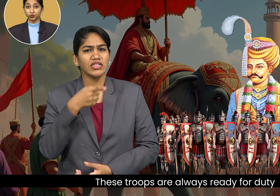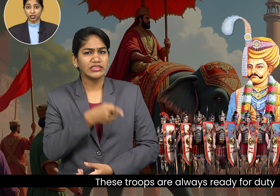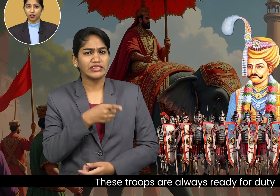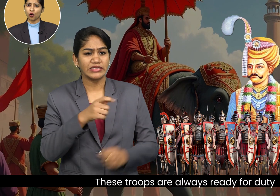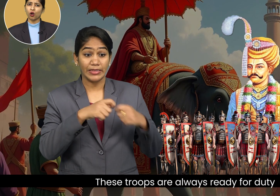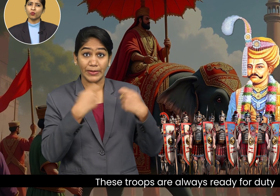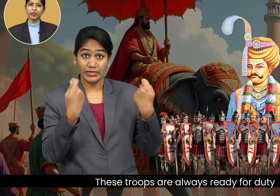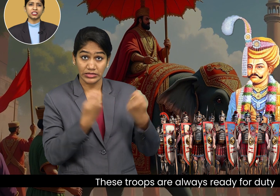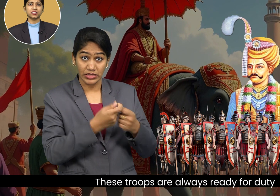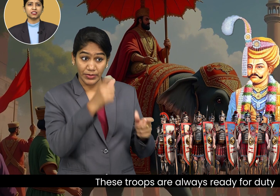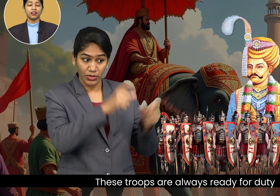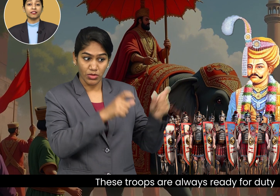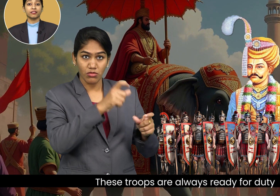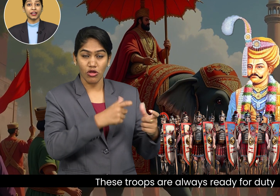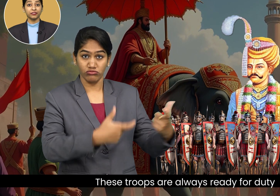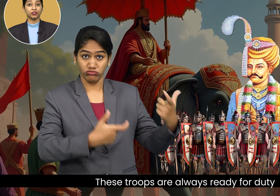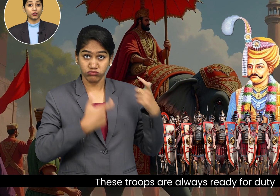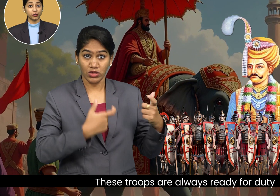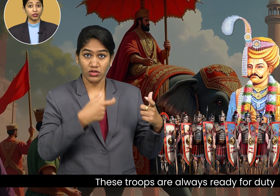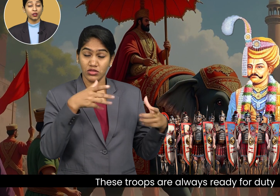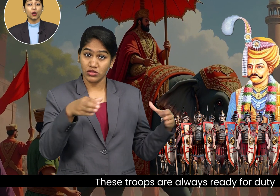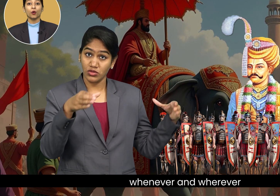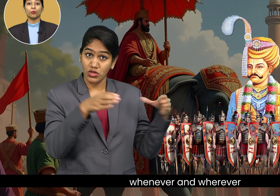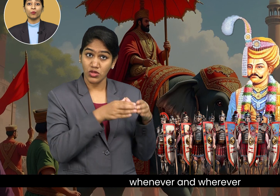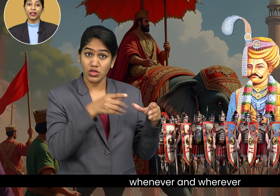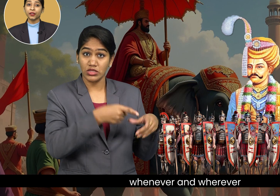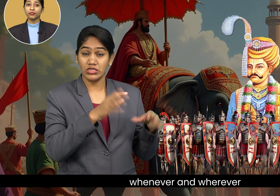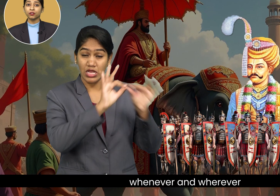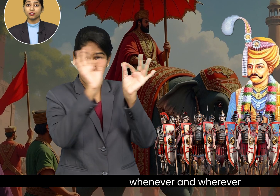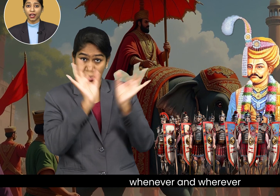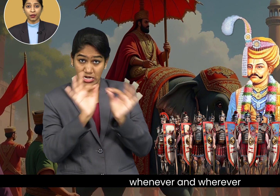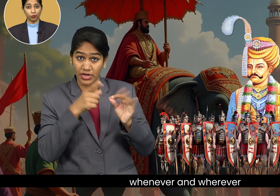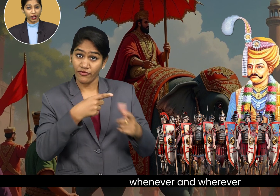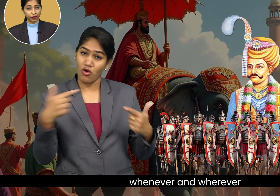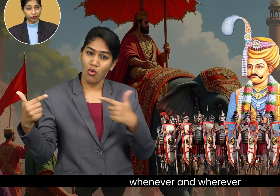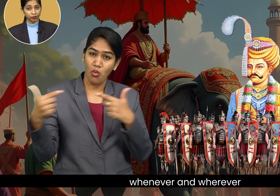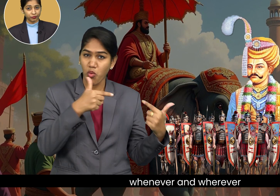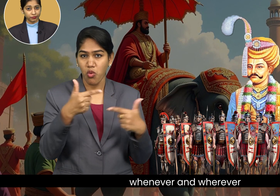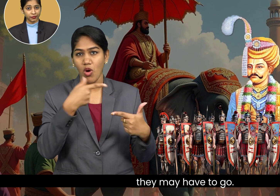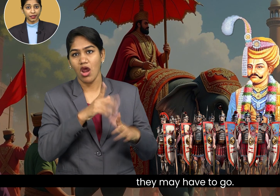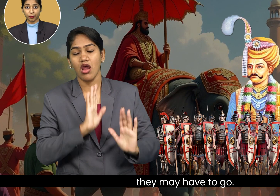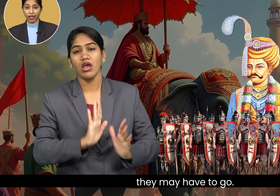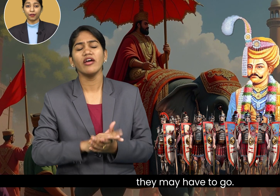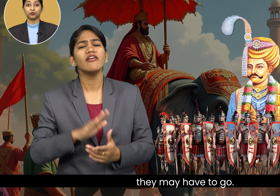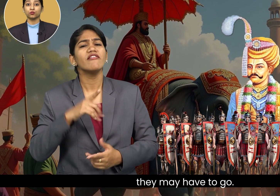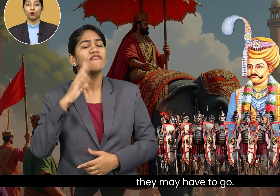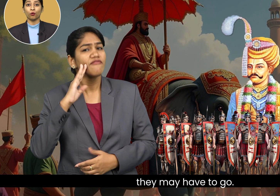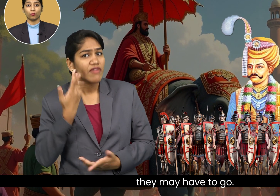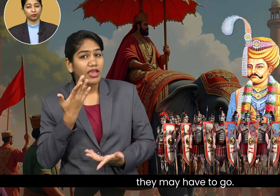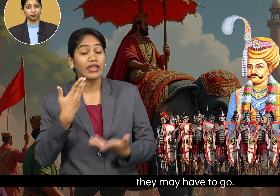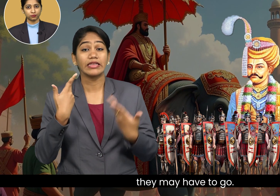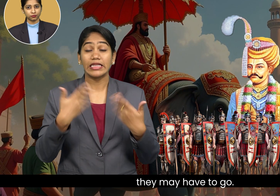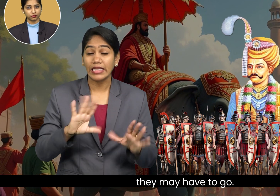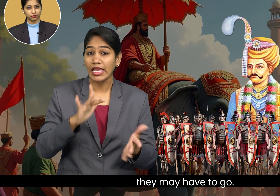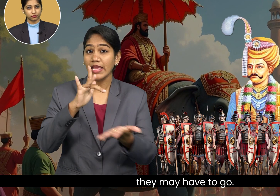These troops are always ready for duty whenever and wherever they may have to